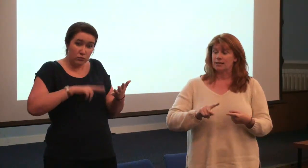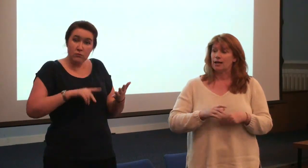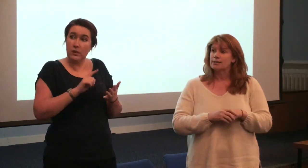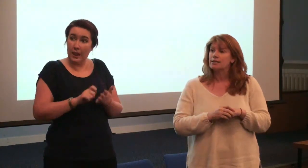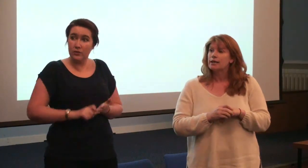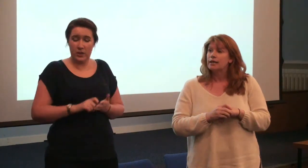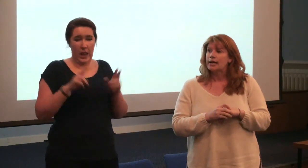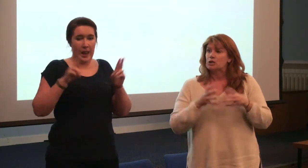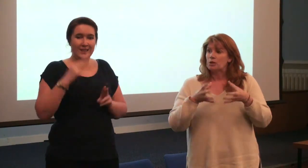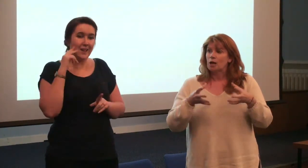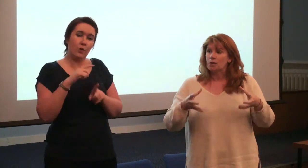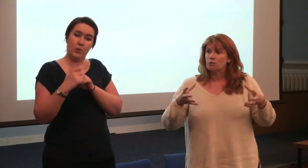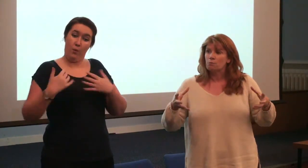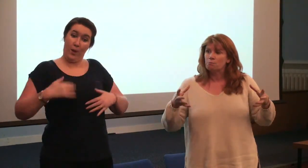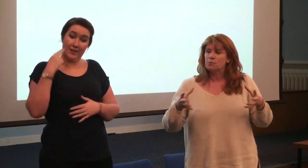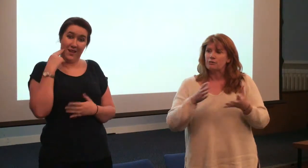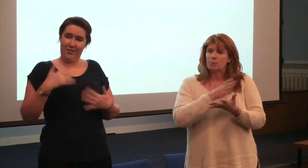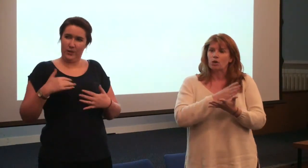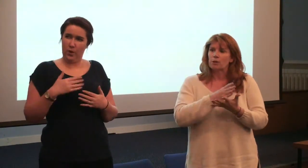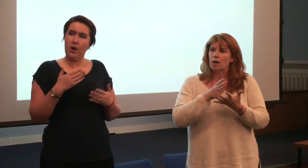less. And it's becoming, deaf people are becoming,